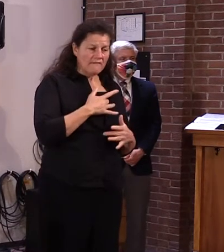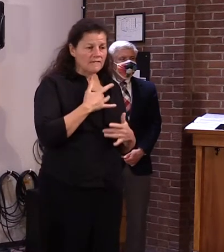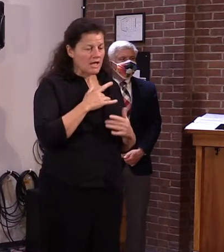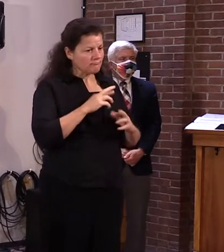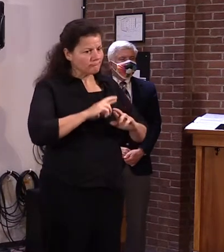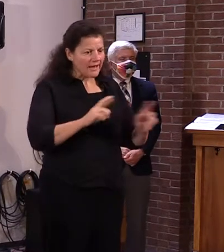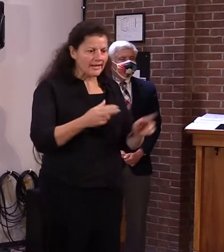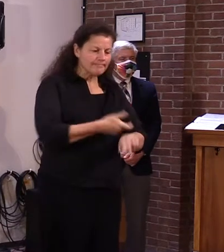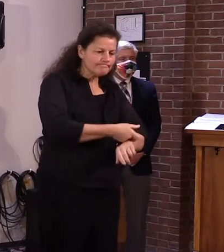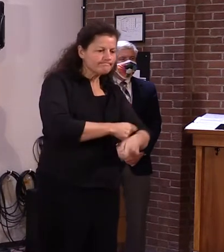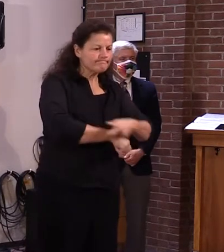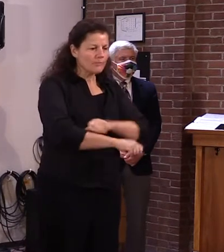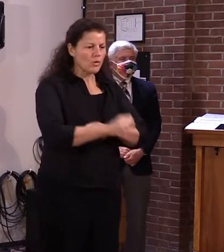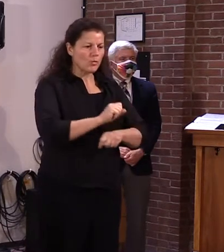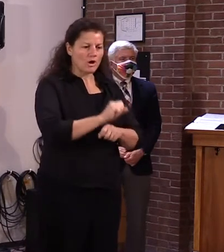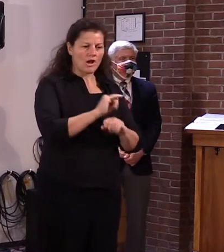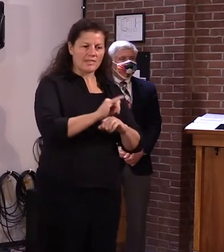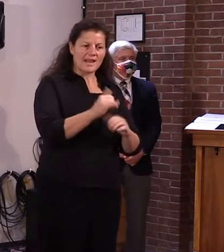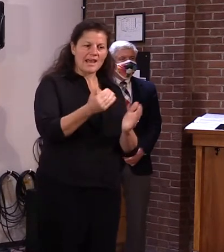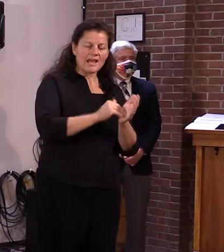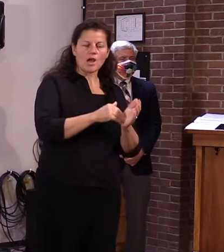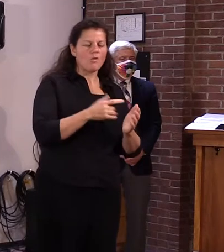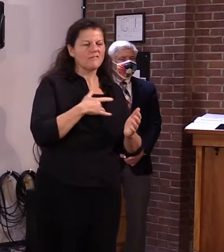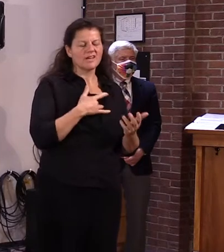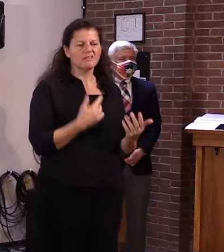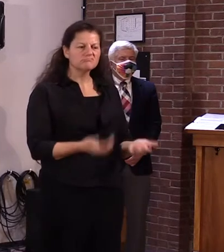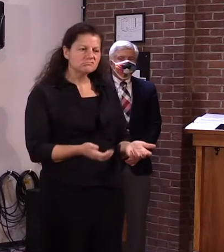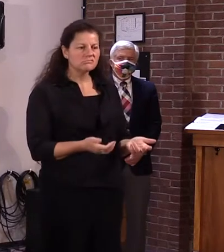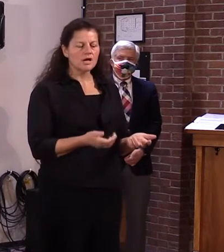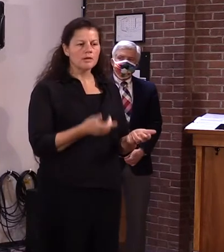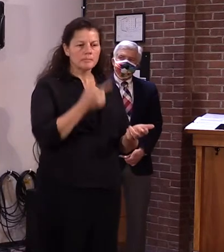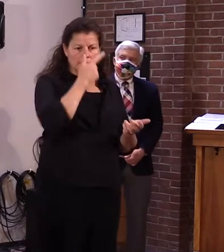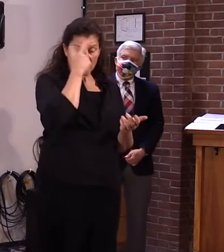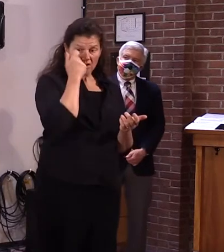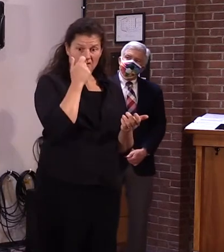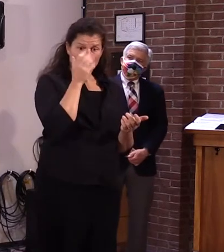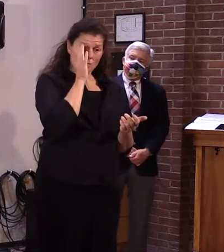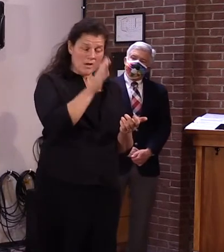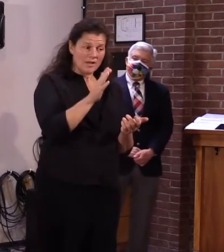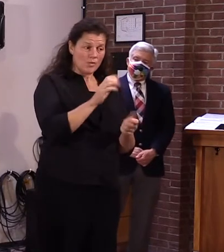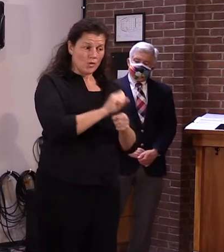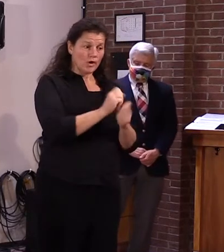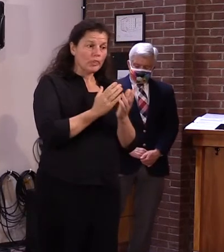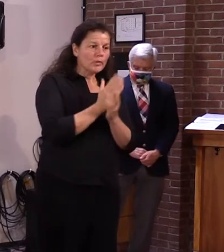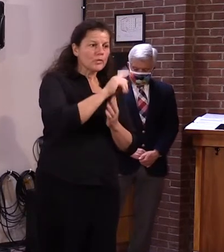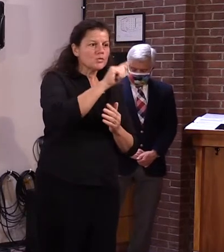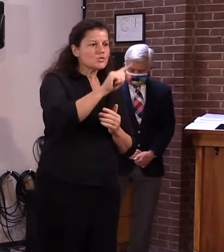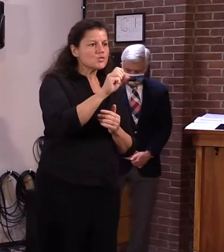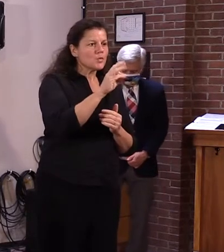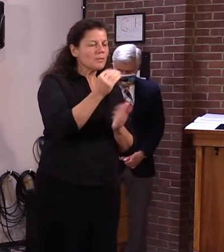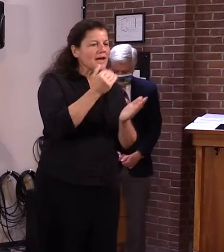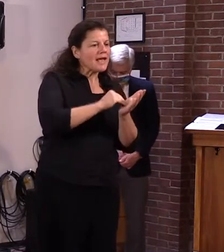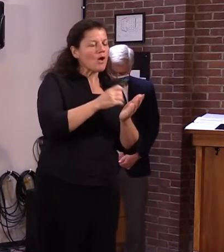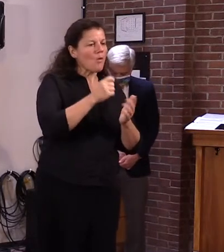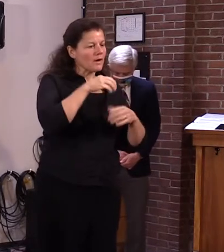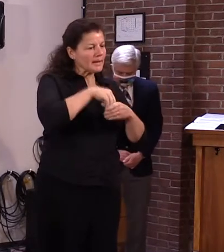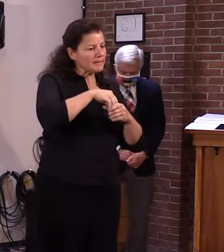we don't know, you know, whether we'll be at the State House or whether it will be on Zoom. I'm just wondering, I guess,